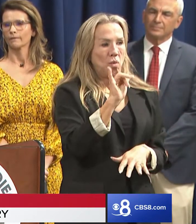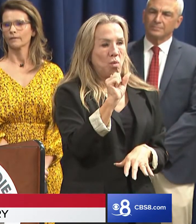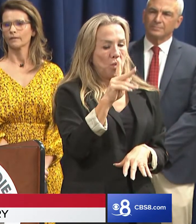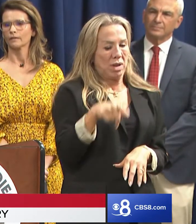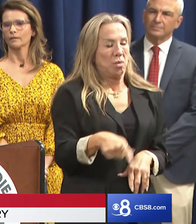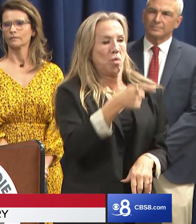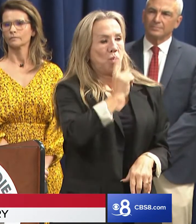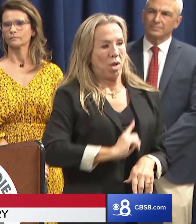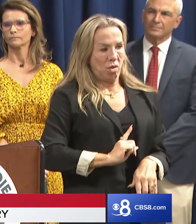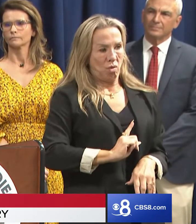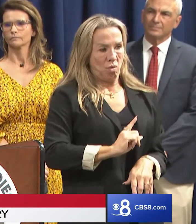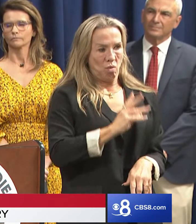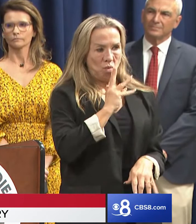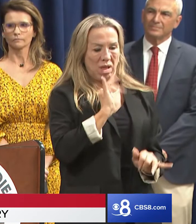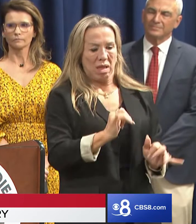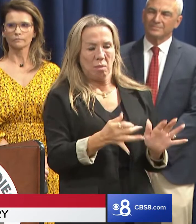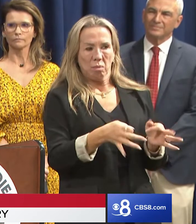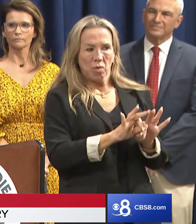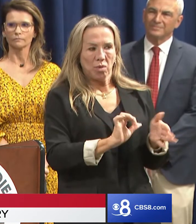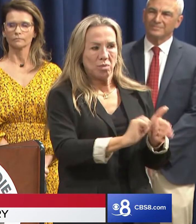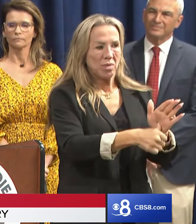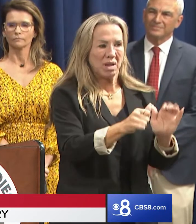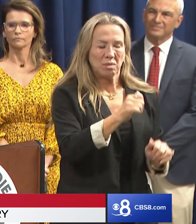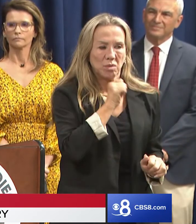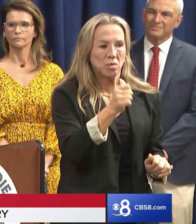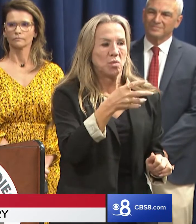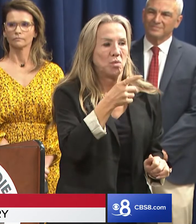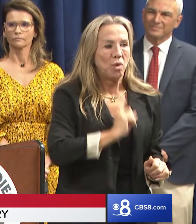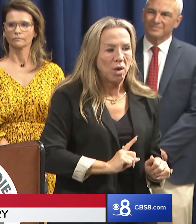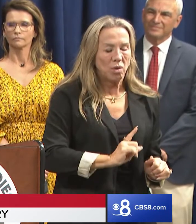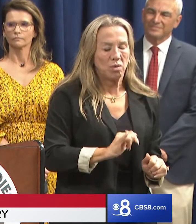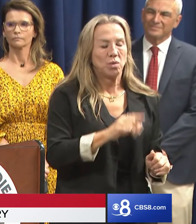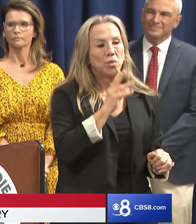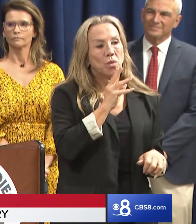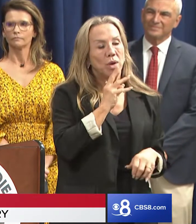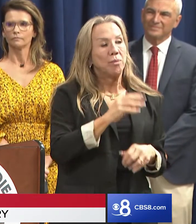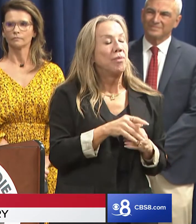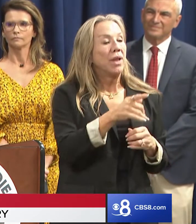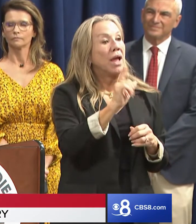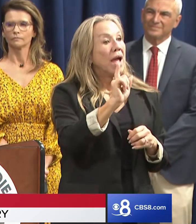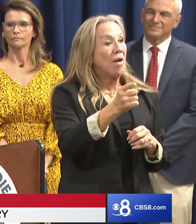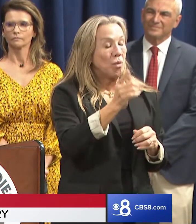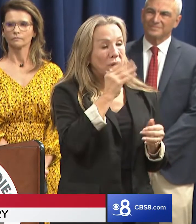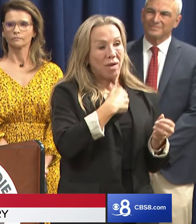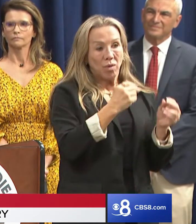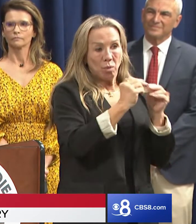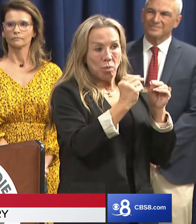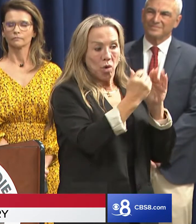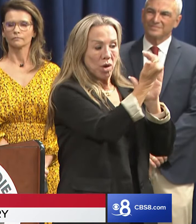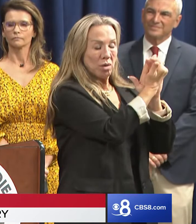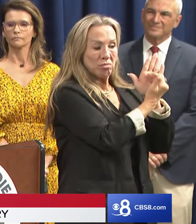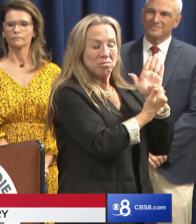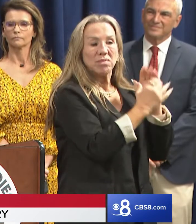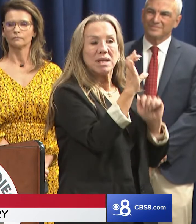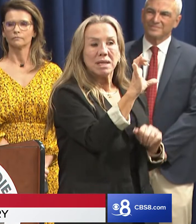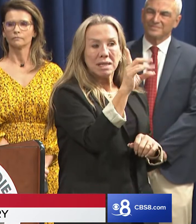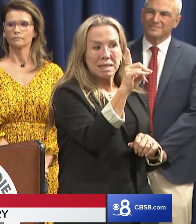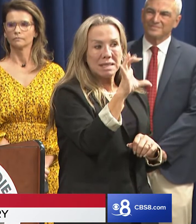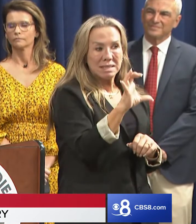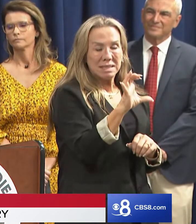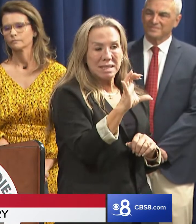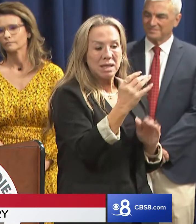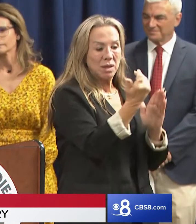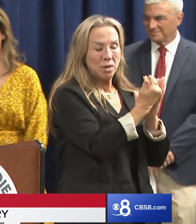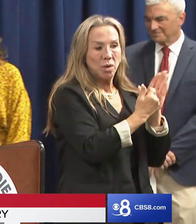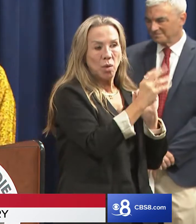water. Thank you, and we'll have information available on this guidance, which is also on the CDC website on the County News